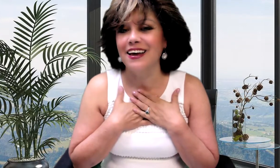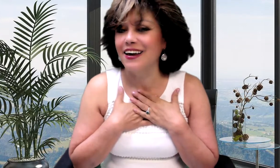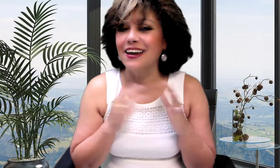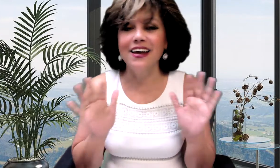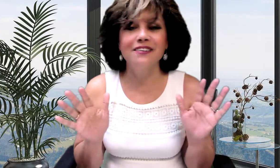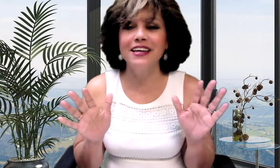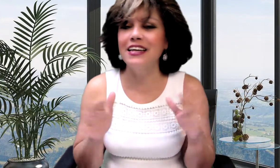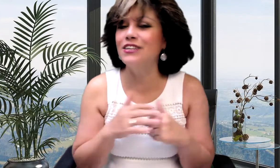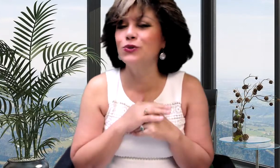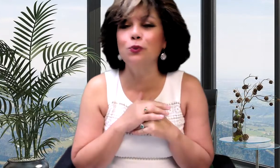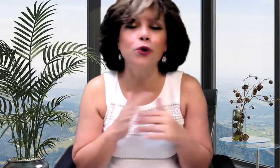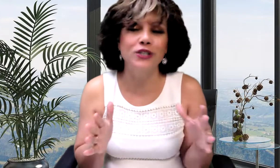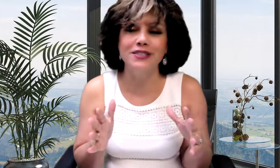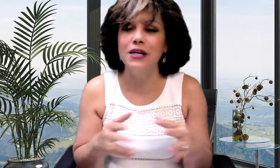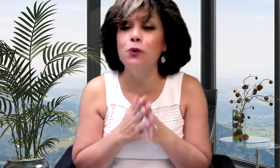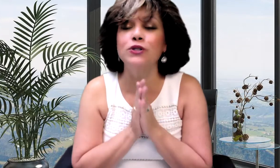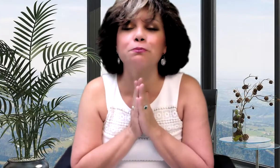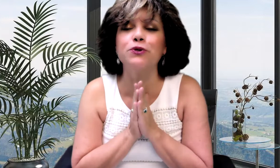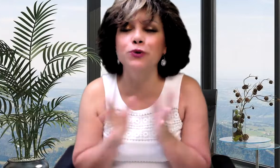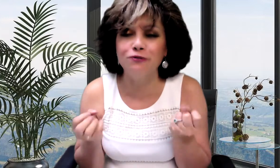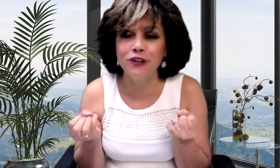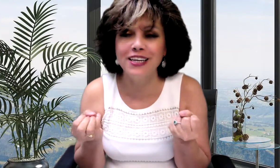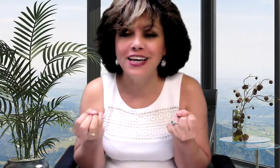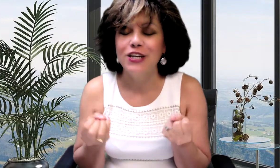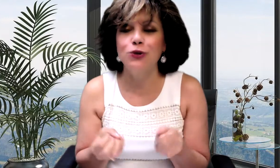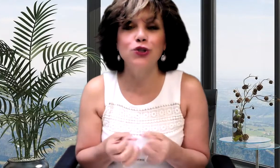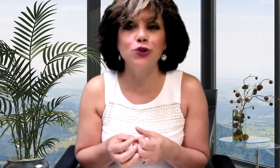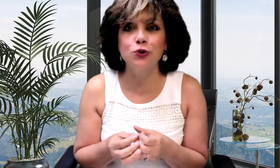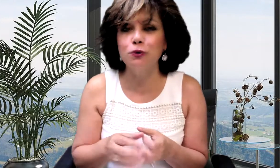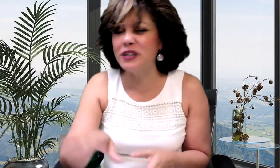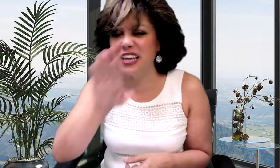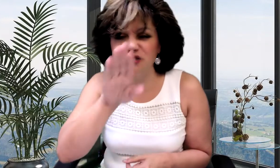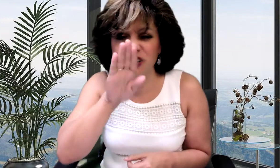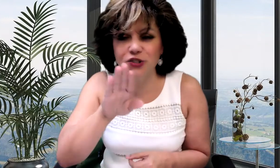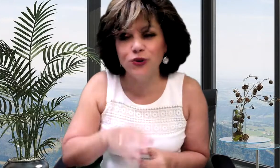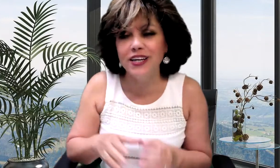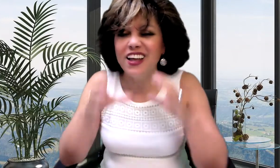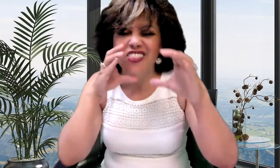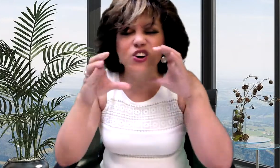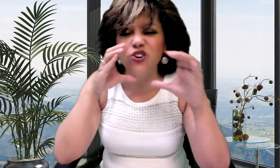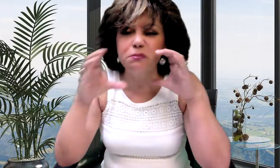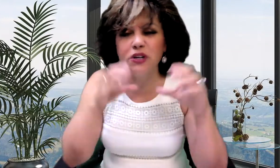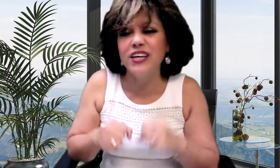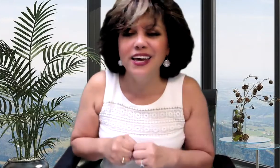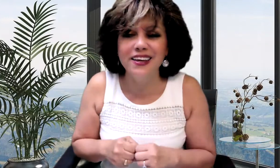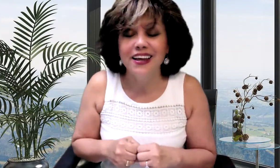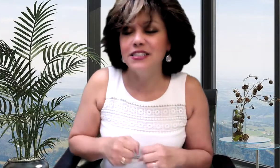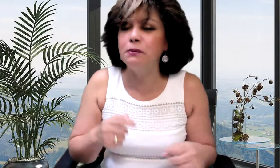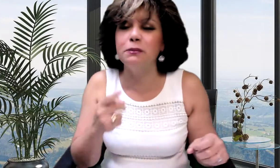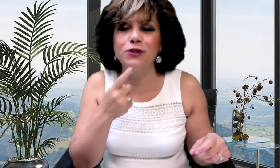And it just works. It works beautifully. Your children will be less frustrated. They'll communicate. They'll be able to tell